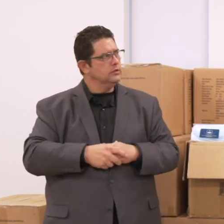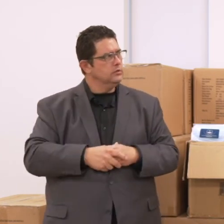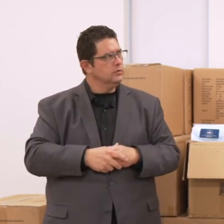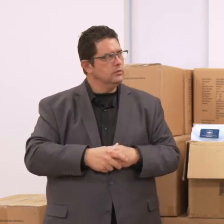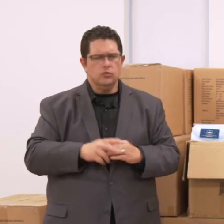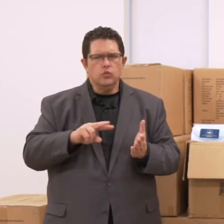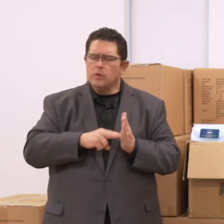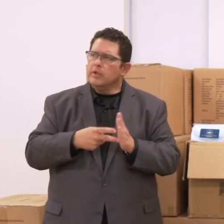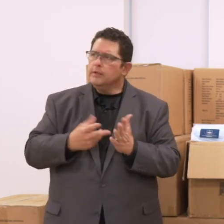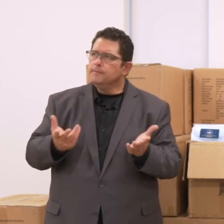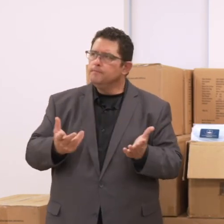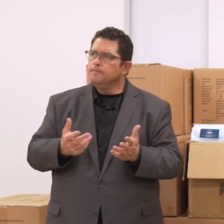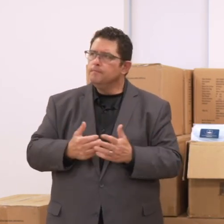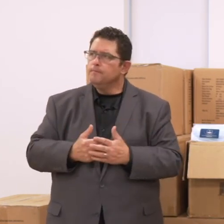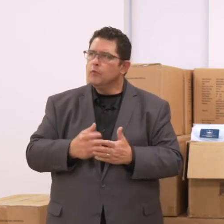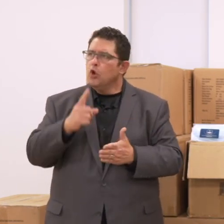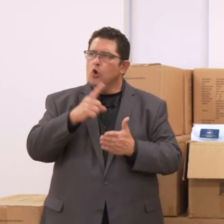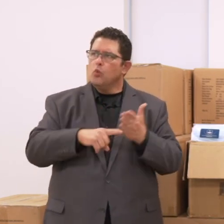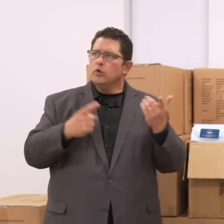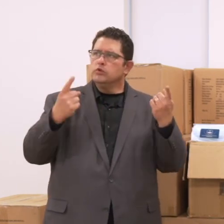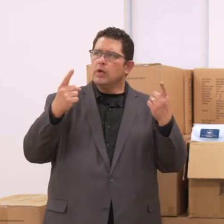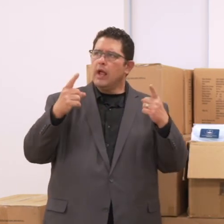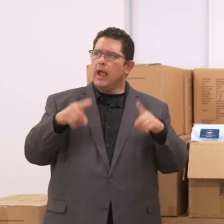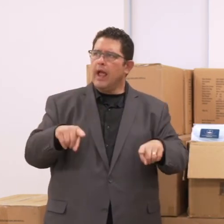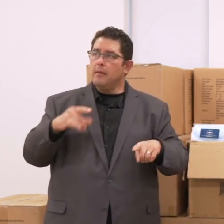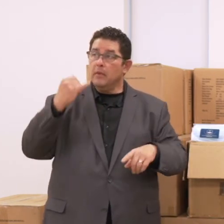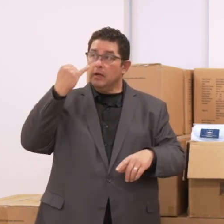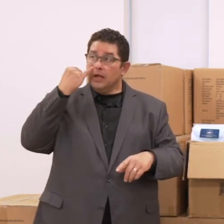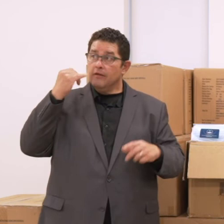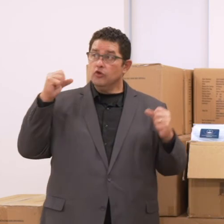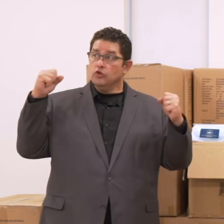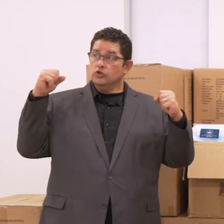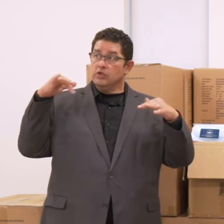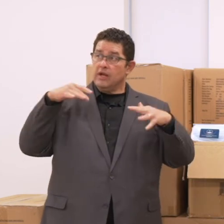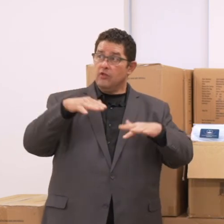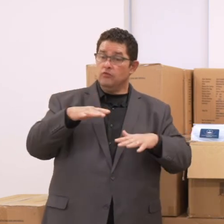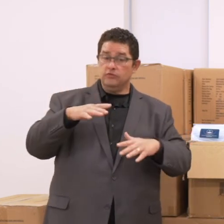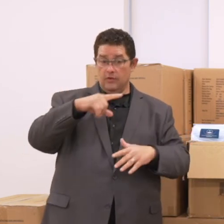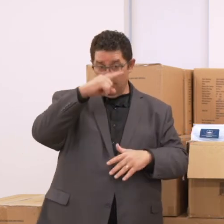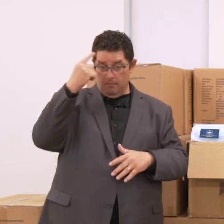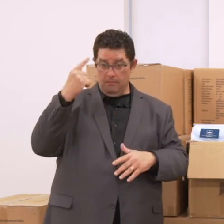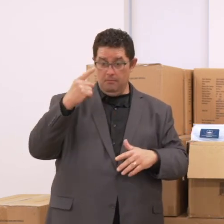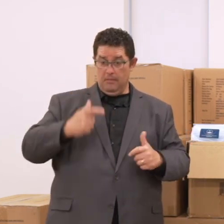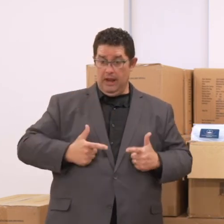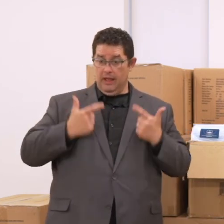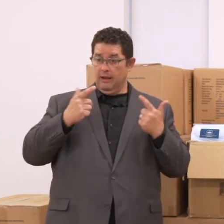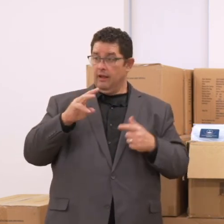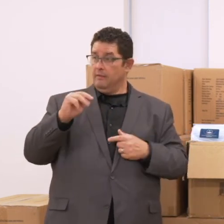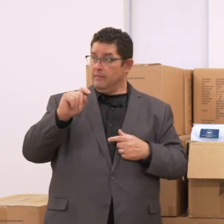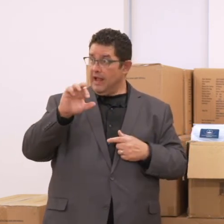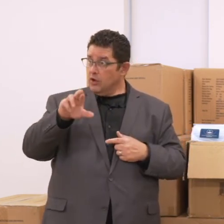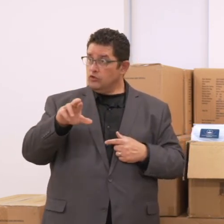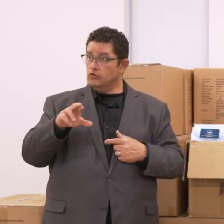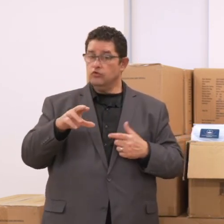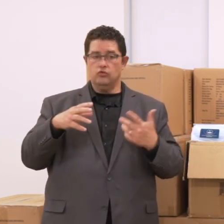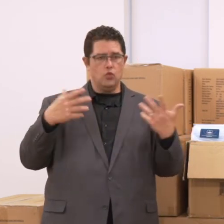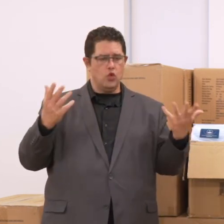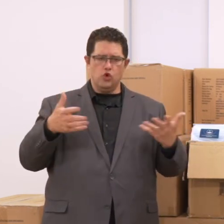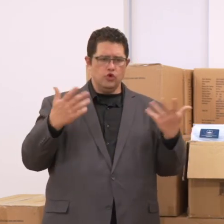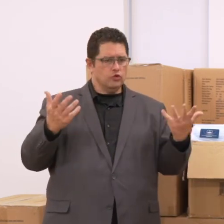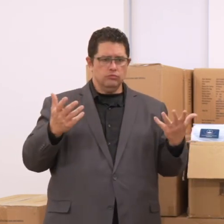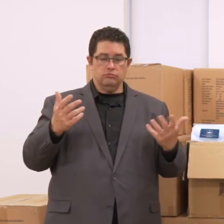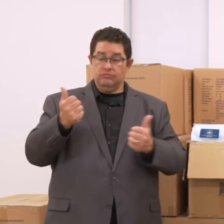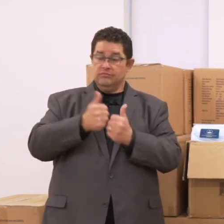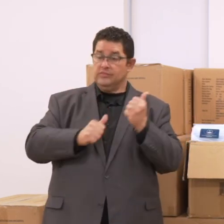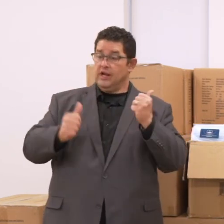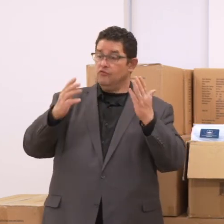What do you mean? What's going to happen if there's a gathering of Black Lives Matter protesters or whoever else on the street? Well, What are you gonna do?